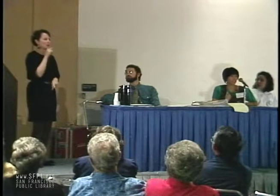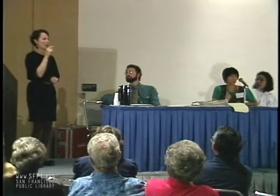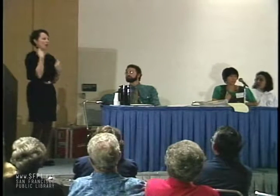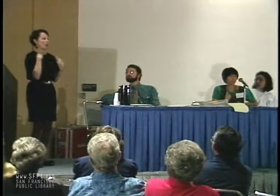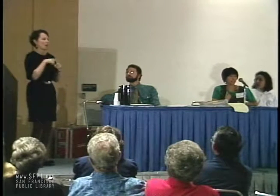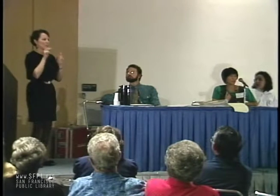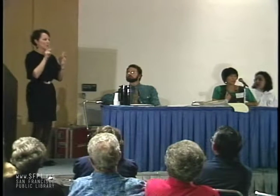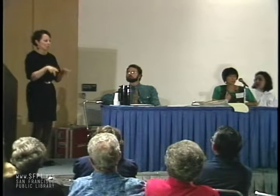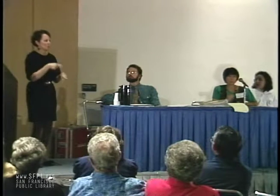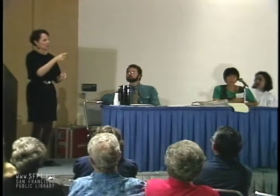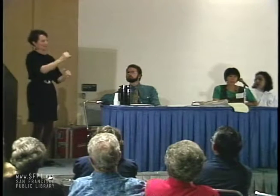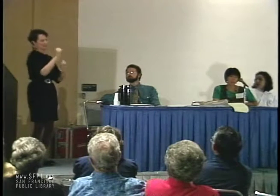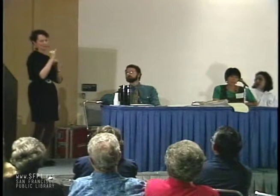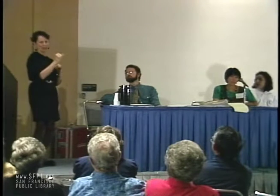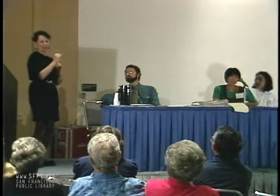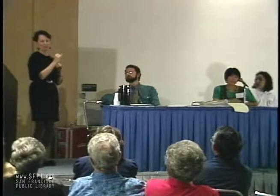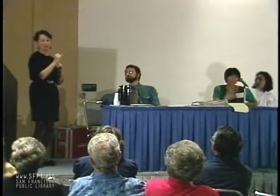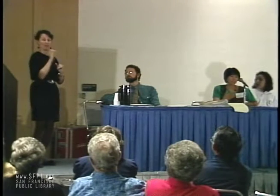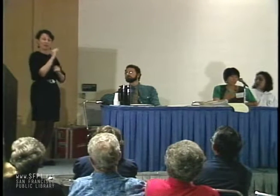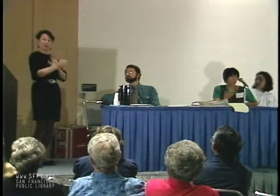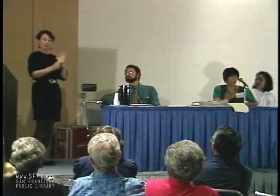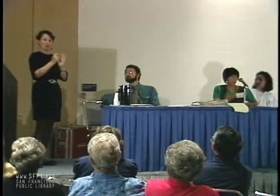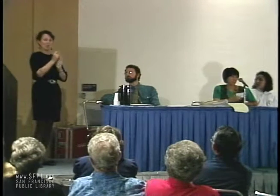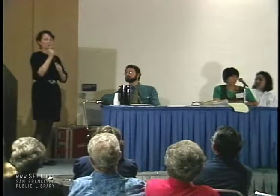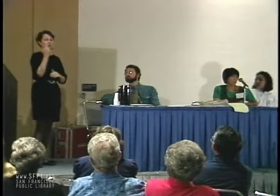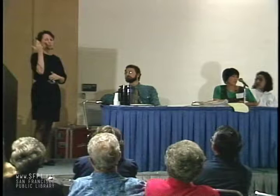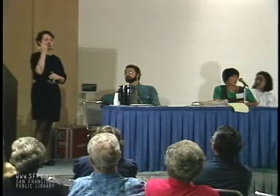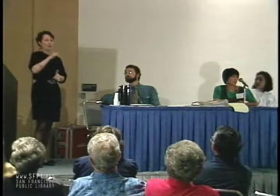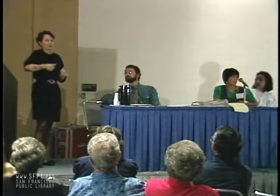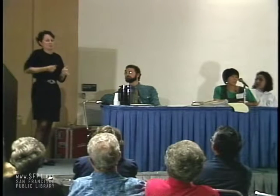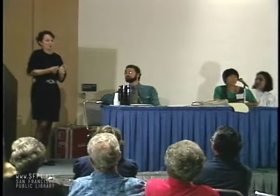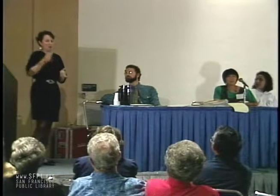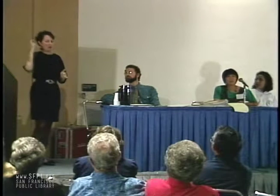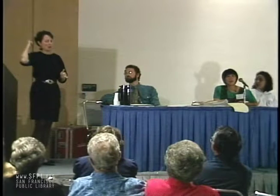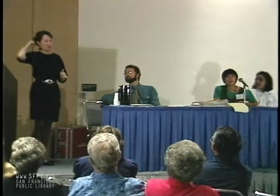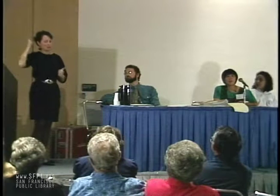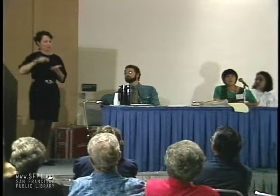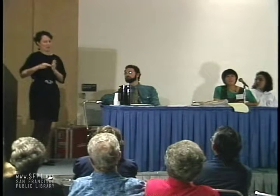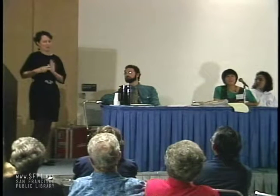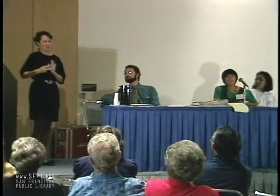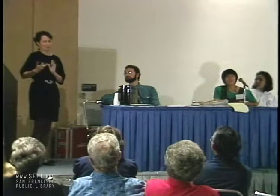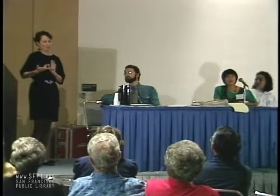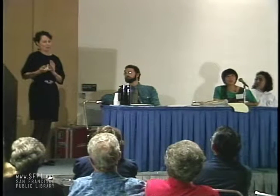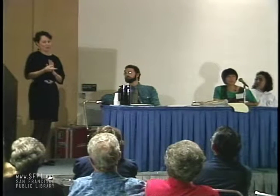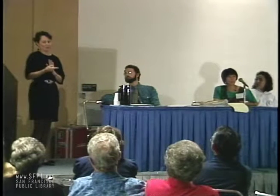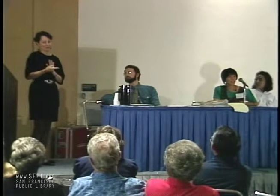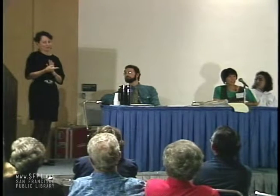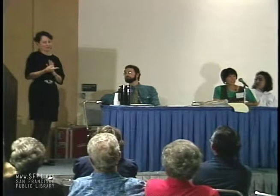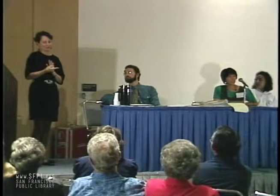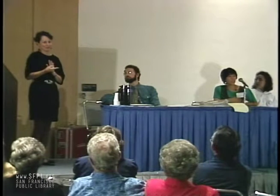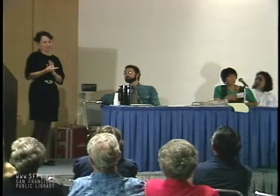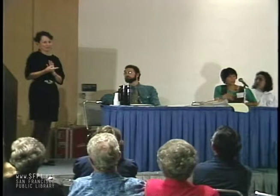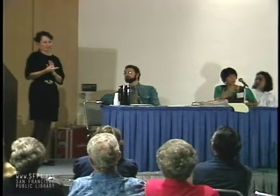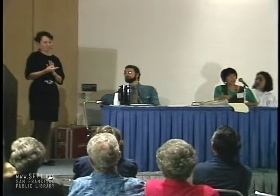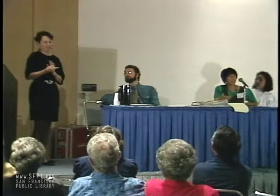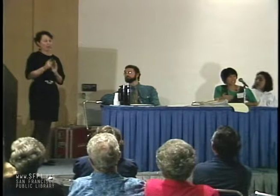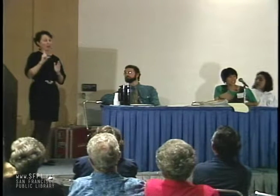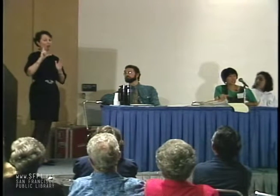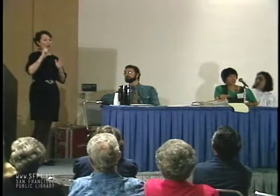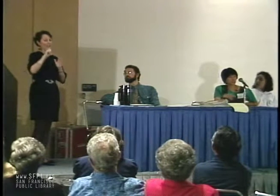of exactly what those remarks were being, you know, what was the meaning to that remark. It wasn't really actually until we had to start busing into our